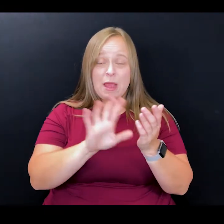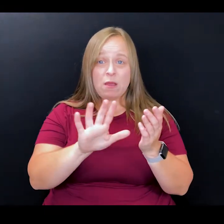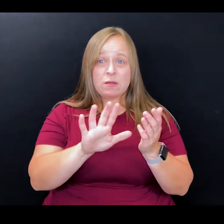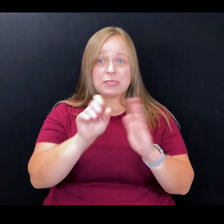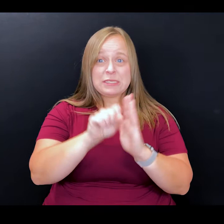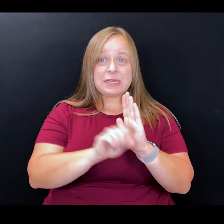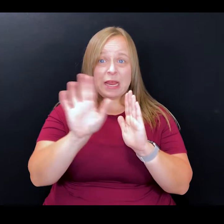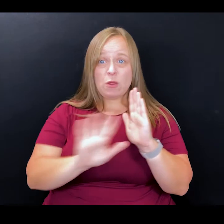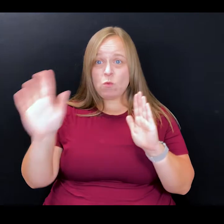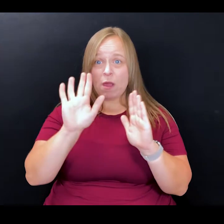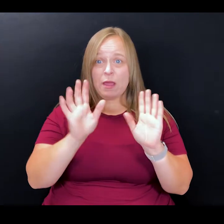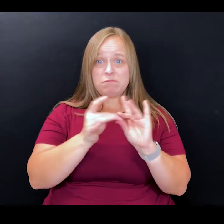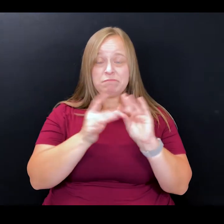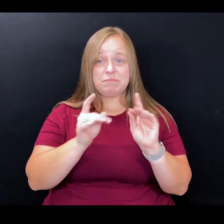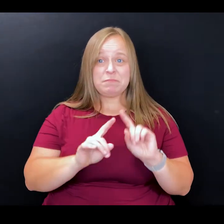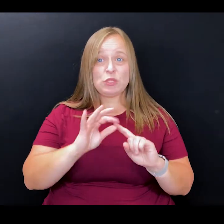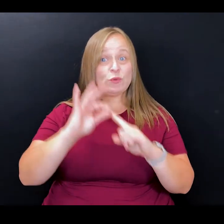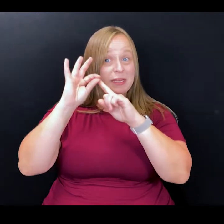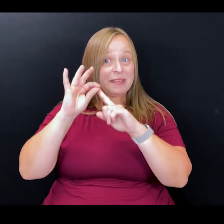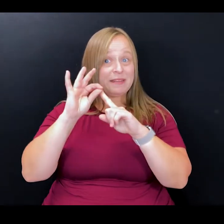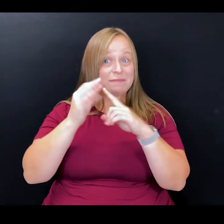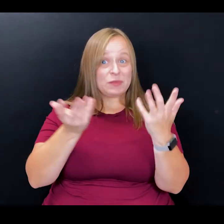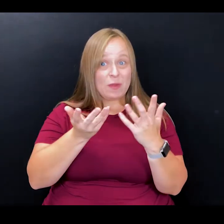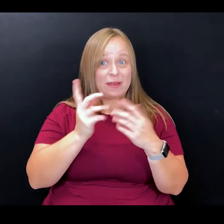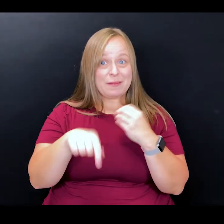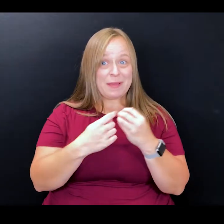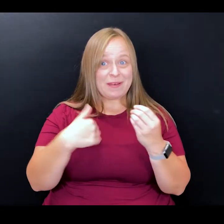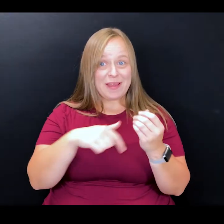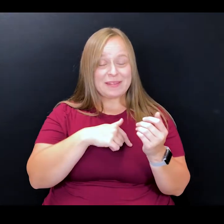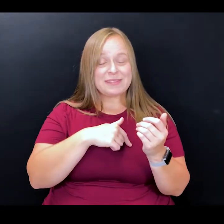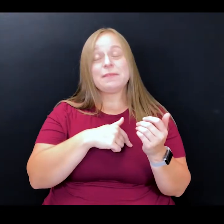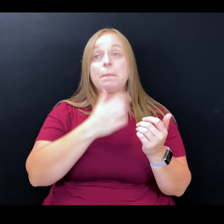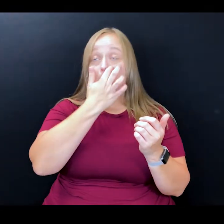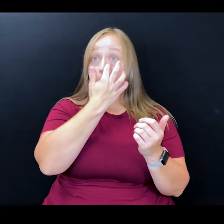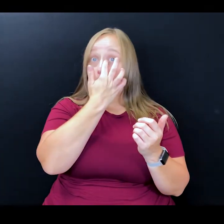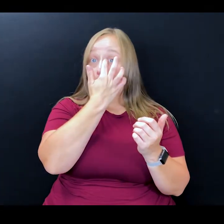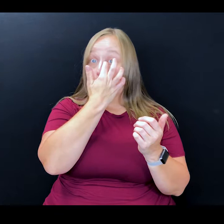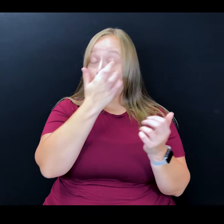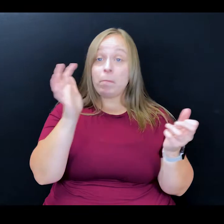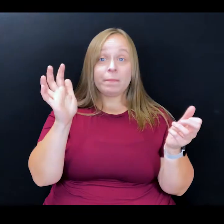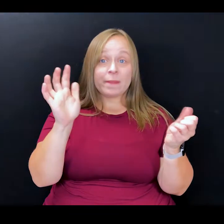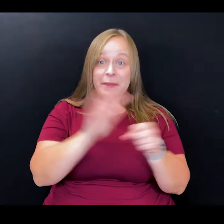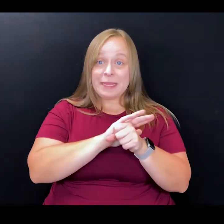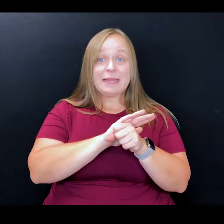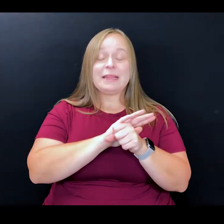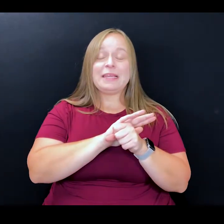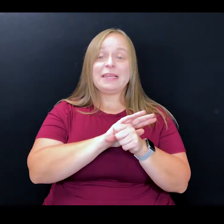out about statewide as well that makes us unique is that we are completely